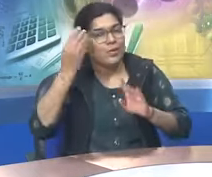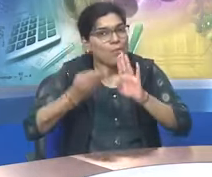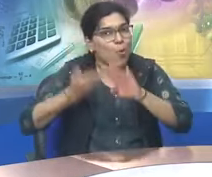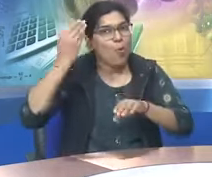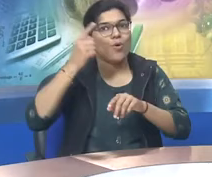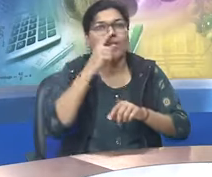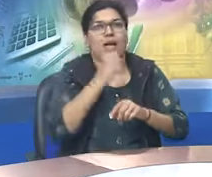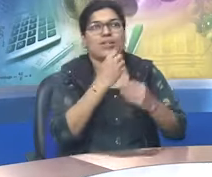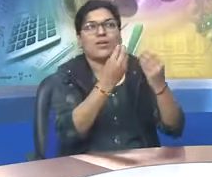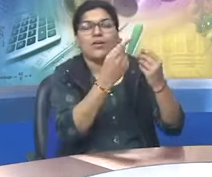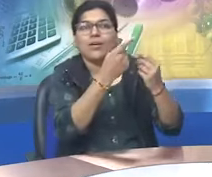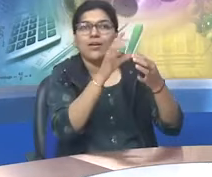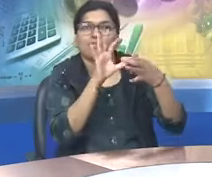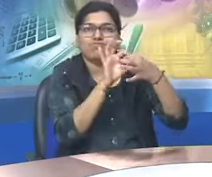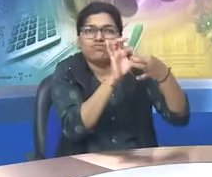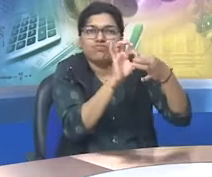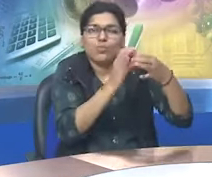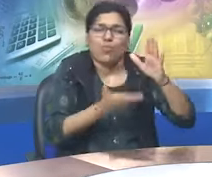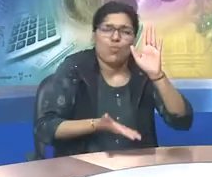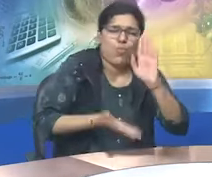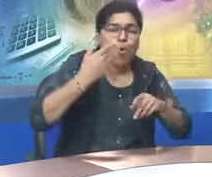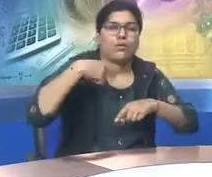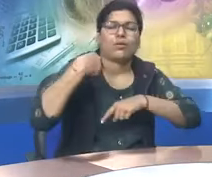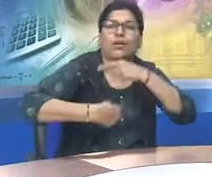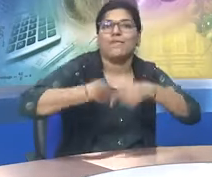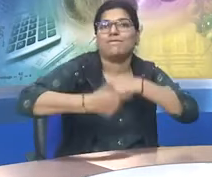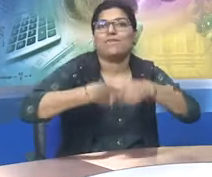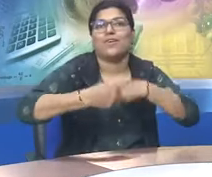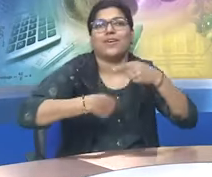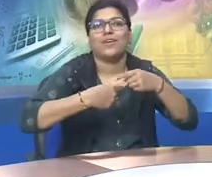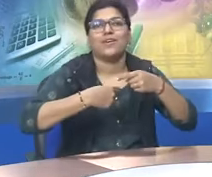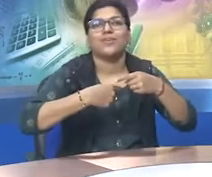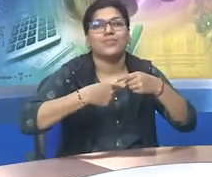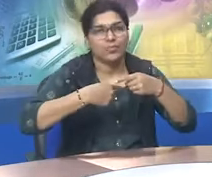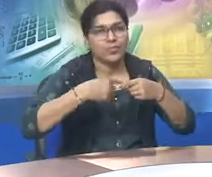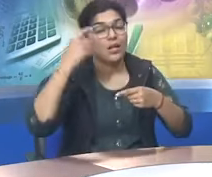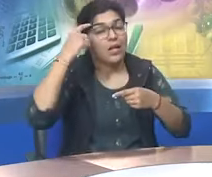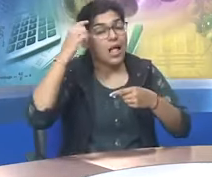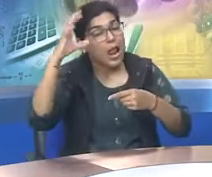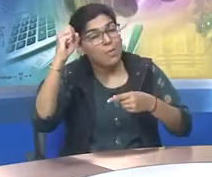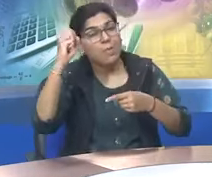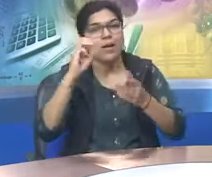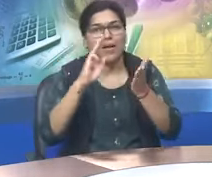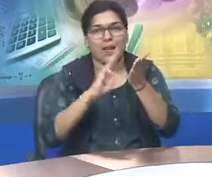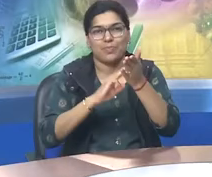her in her mind. So she wants to be with her grandmother